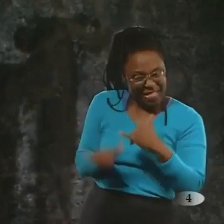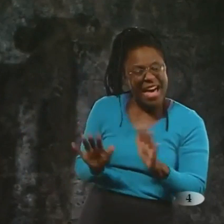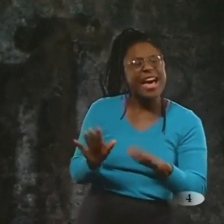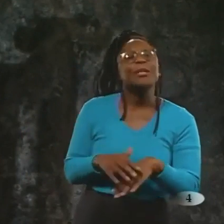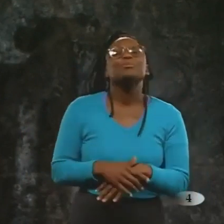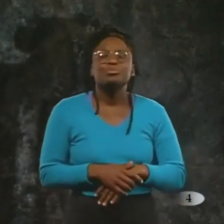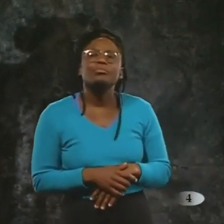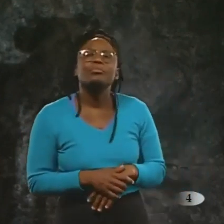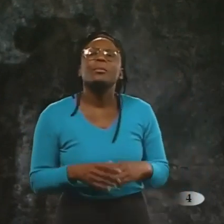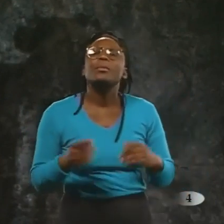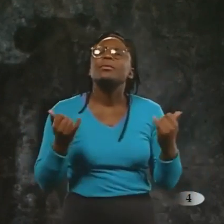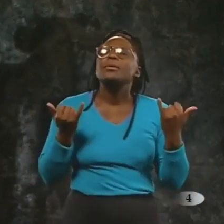what that sign means.